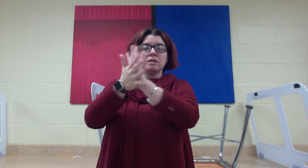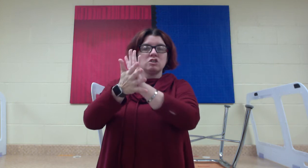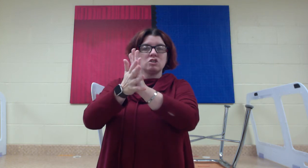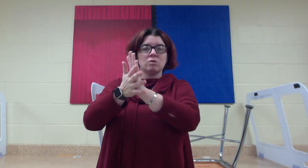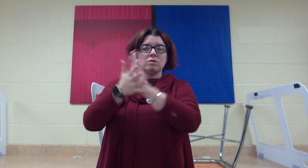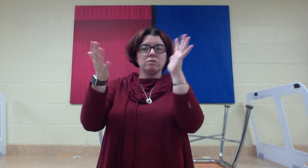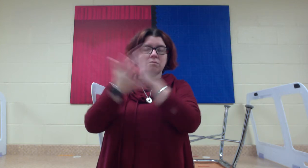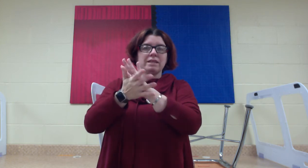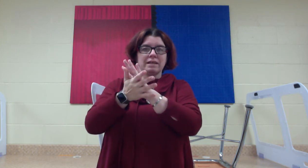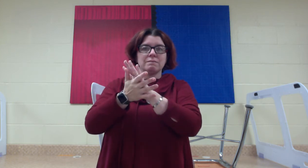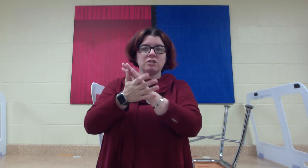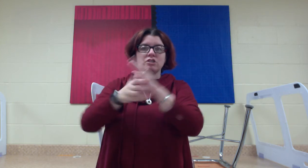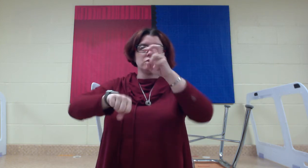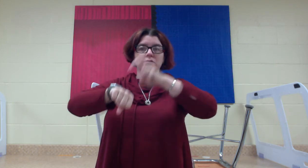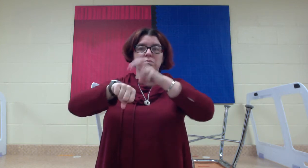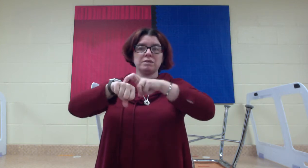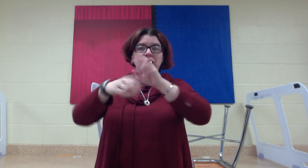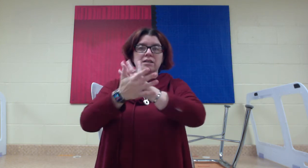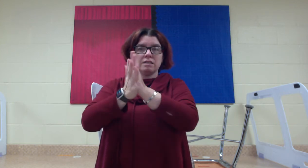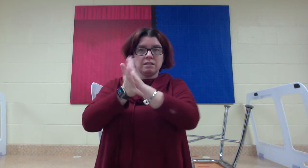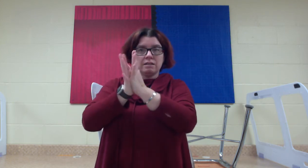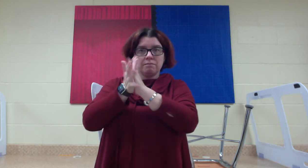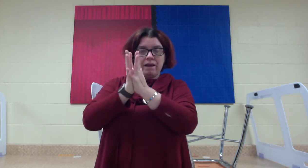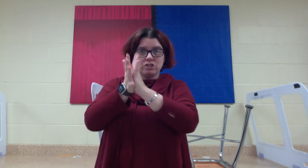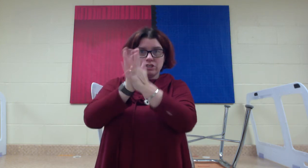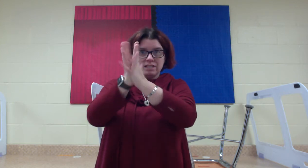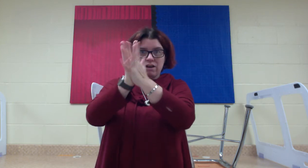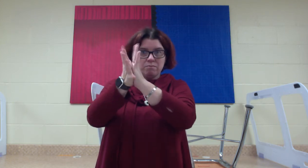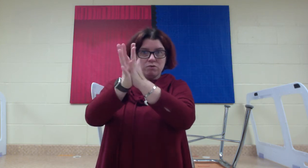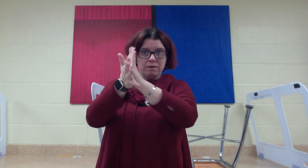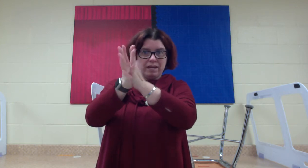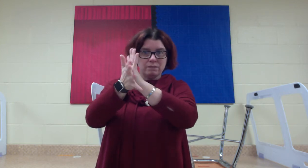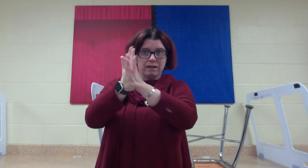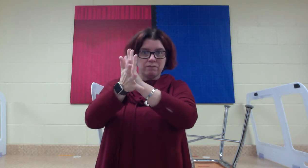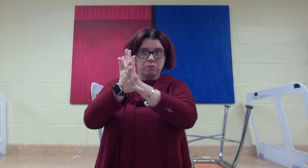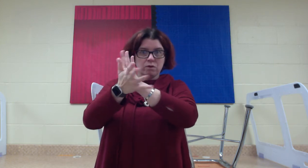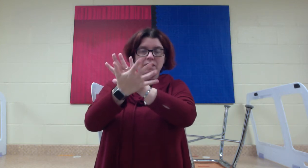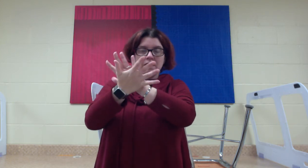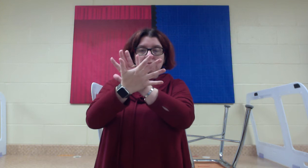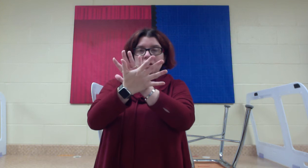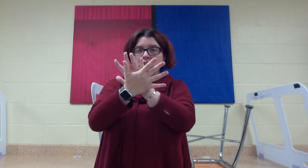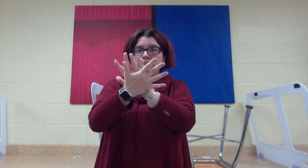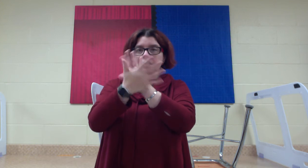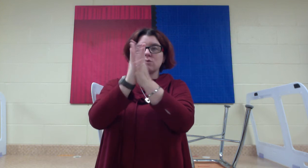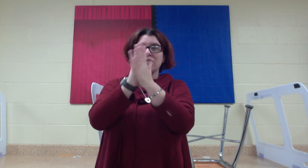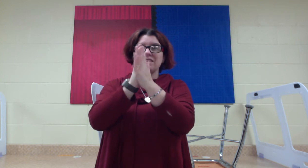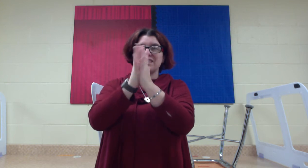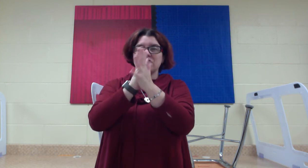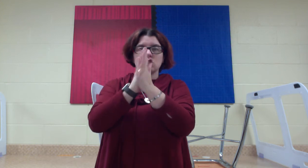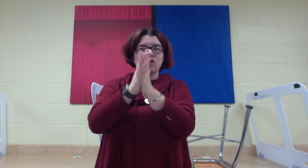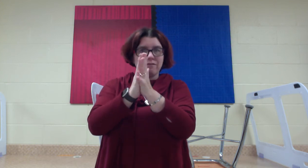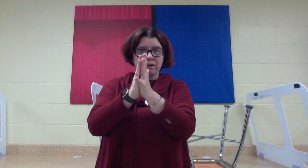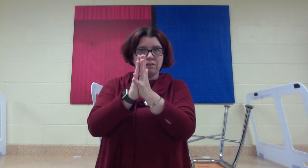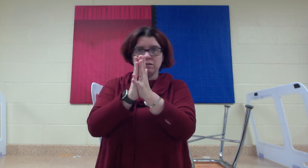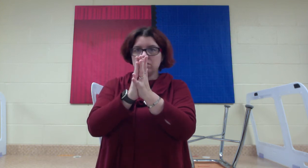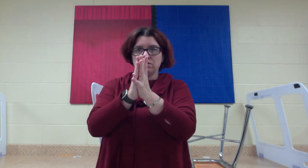so you don't make that smashing. it's mashed. You can see how I'm moving my hands back and forth. Make sure they stay this way. If it's this, it's traffic. You don't want